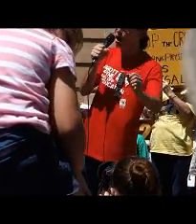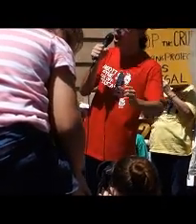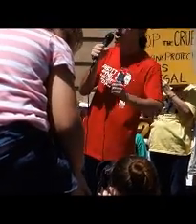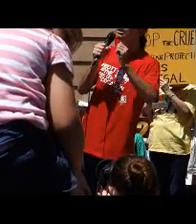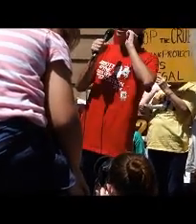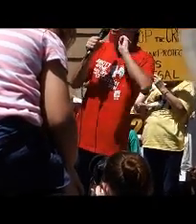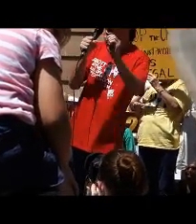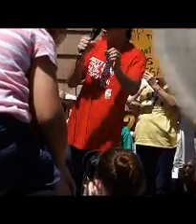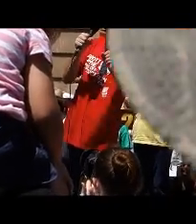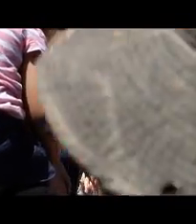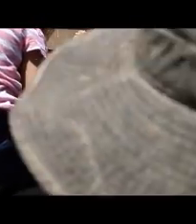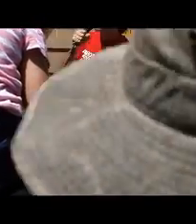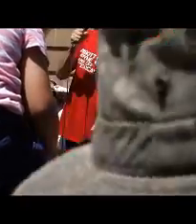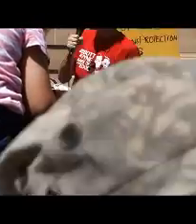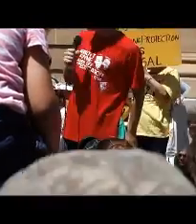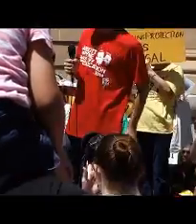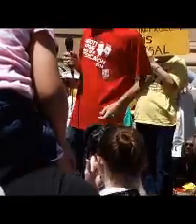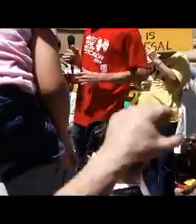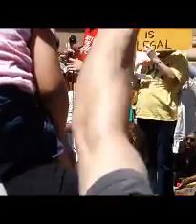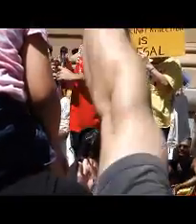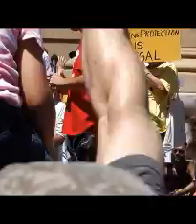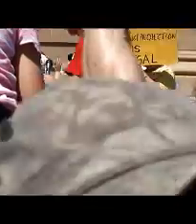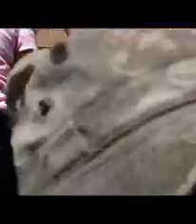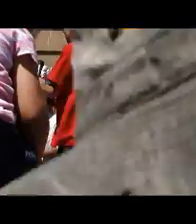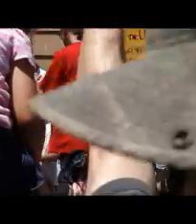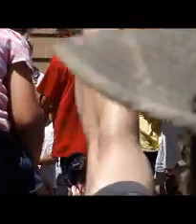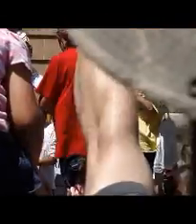done it before, we'll do it again.